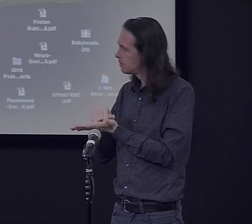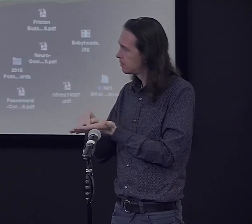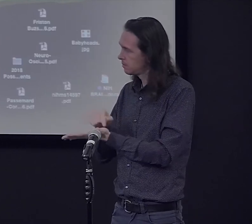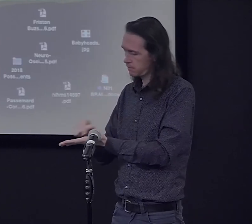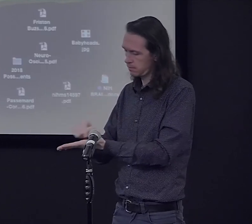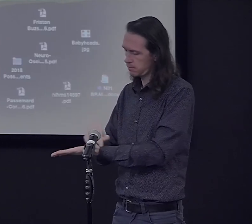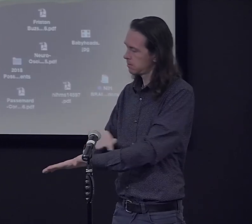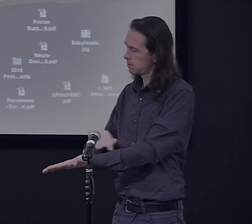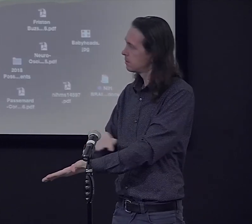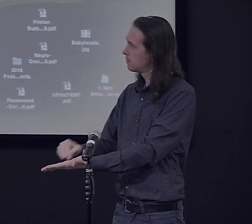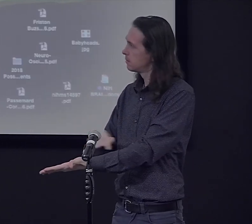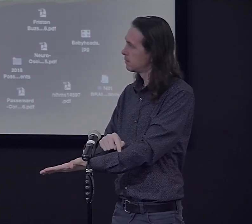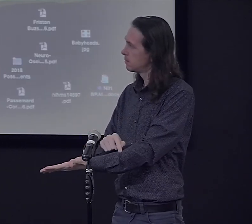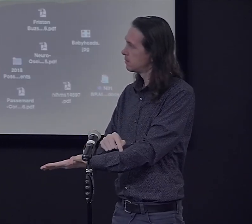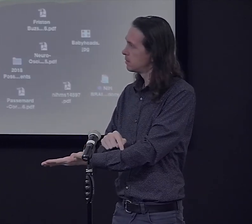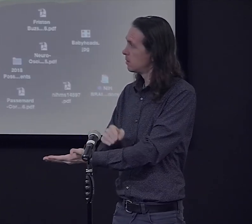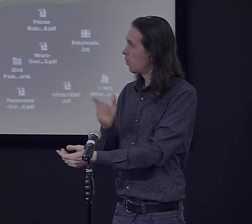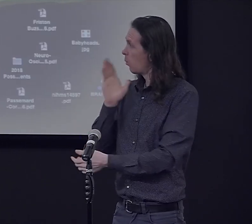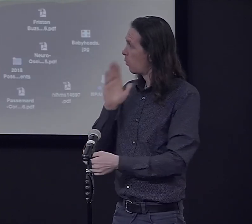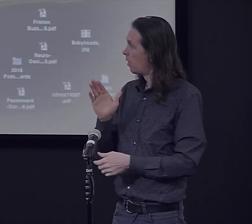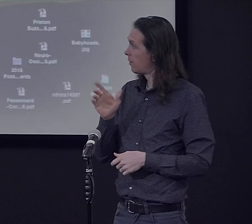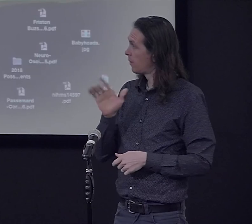uh um